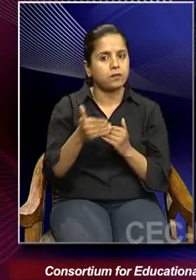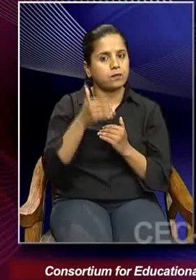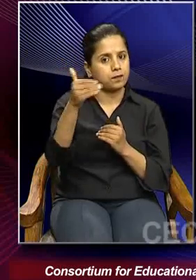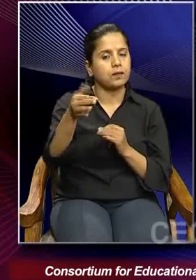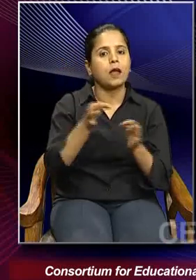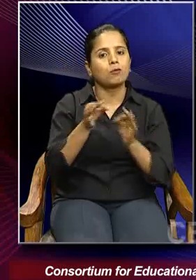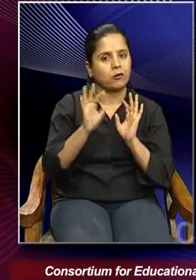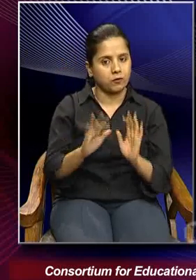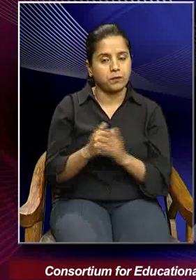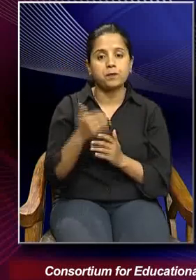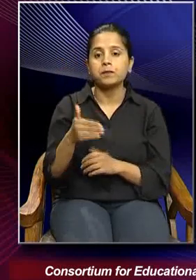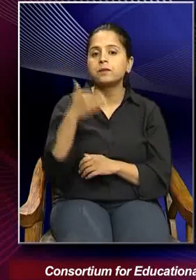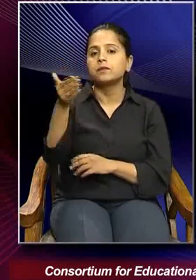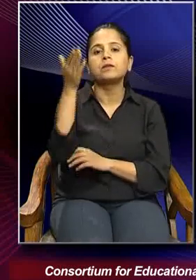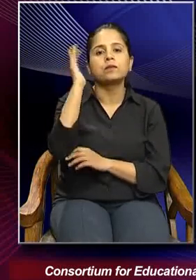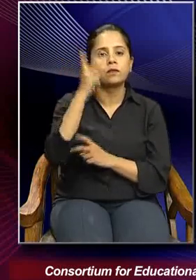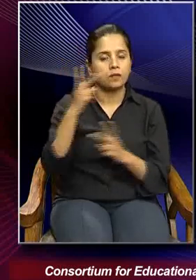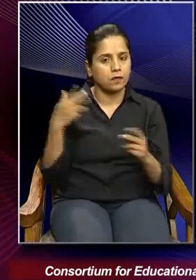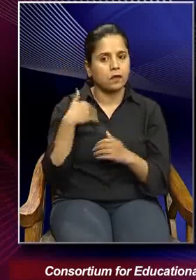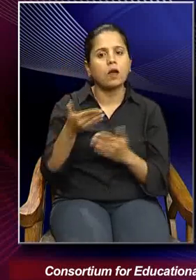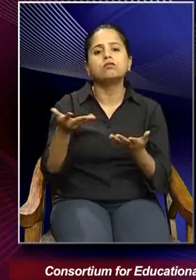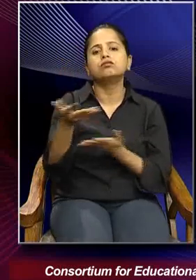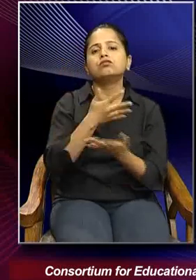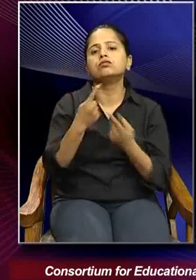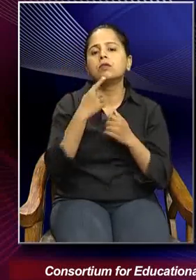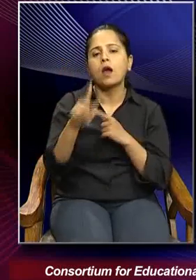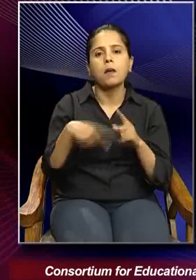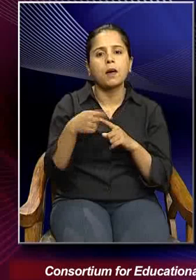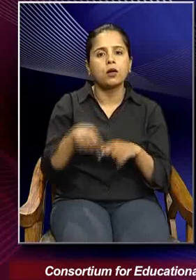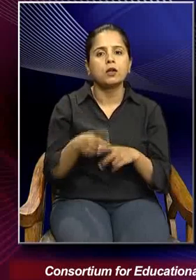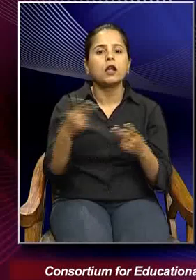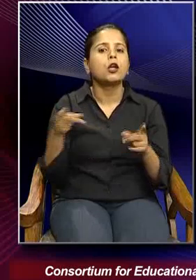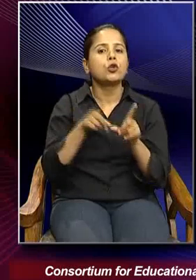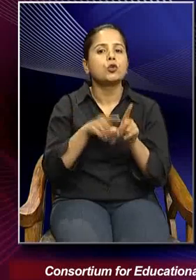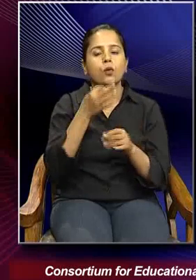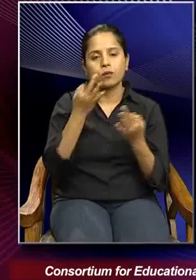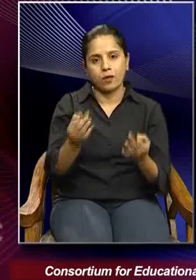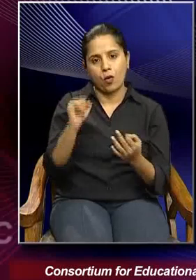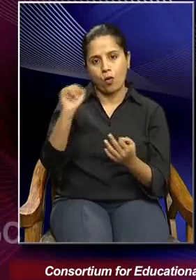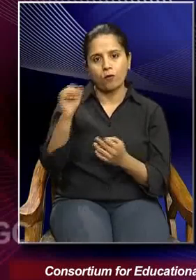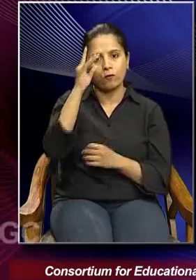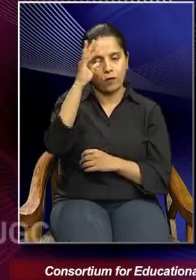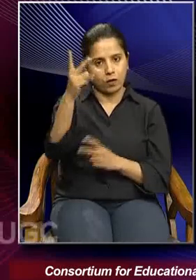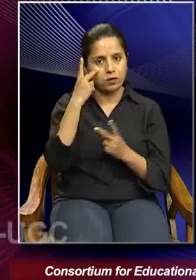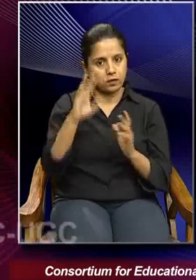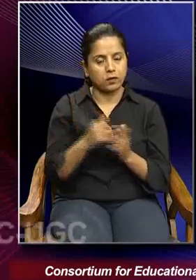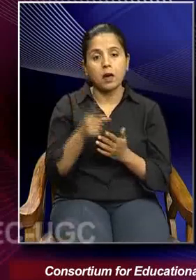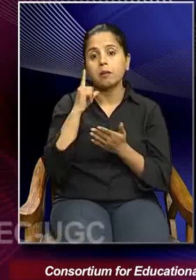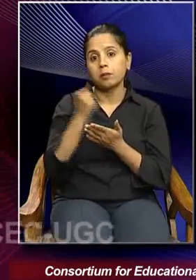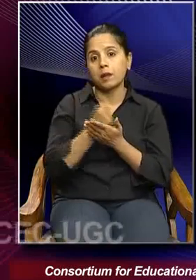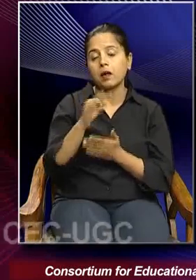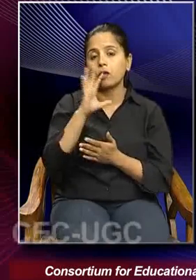series, and in our next lecture we will be discussing Yoga philosophy, which is in fact a